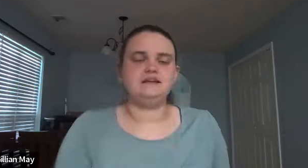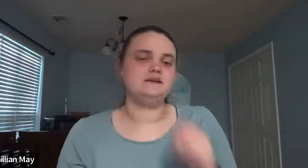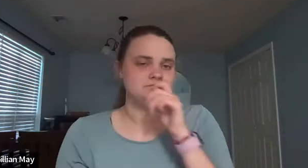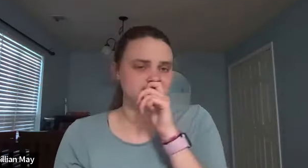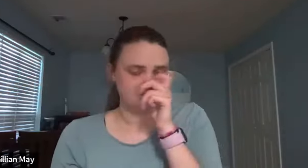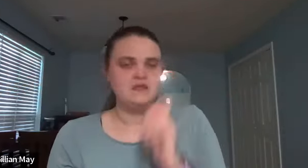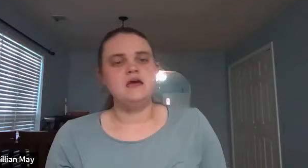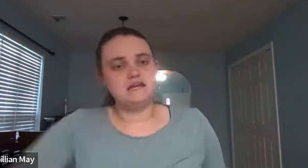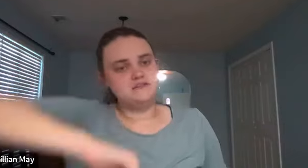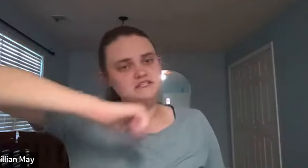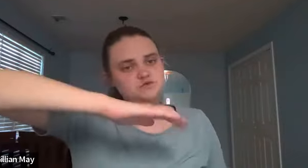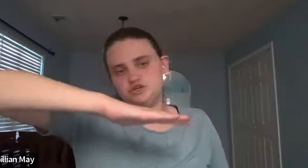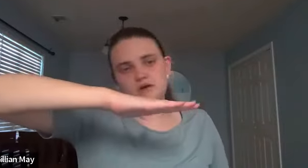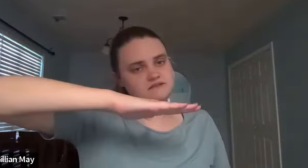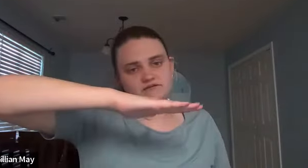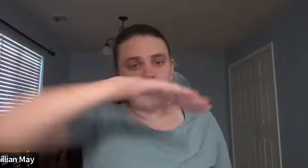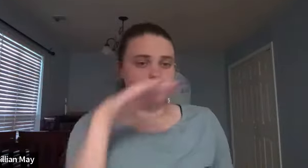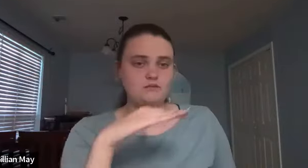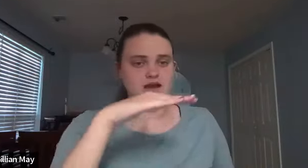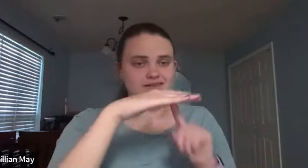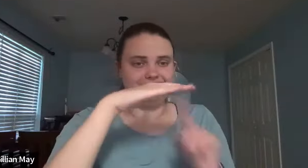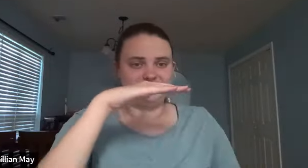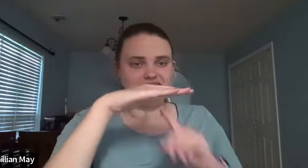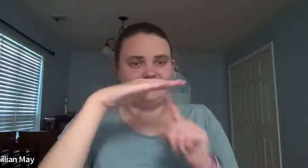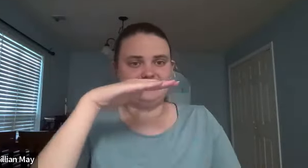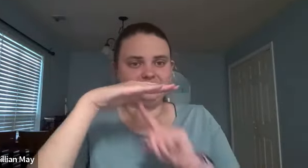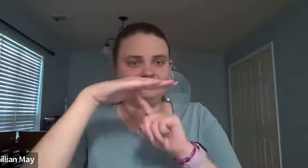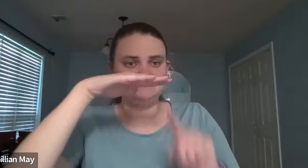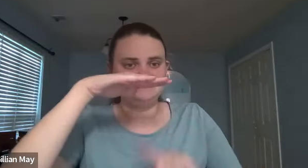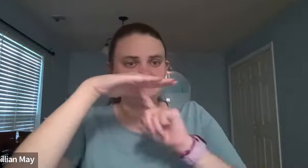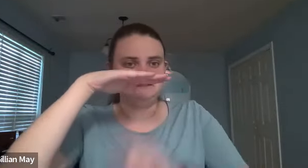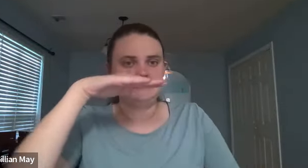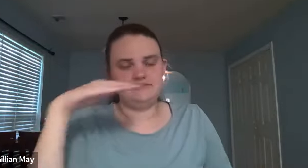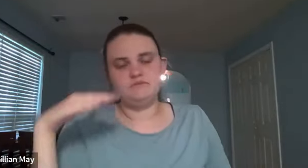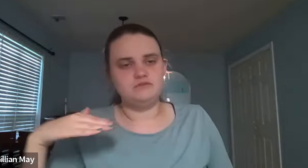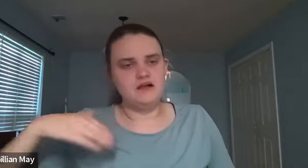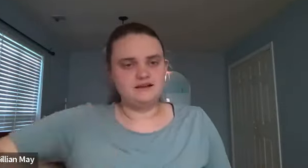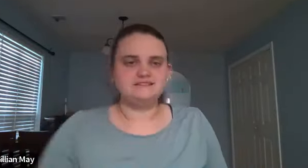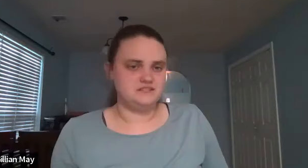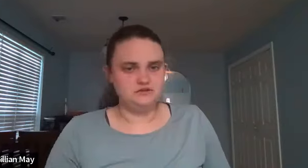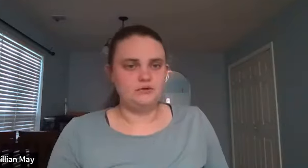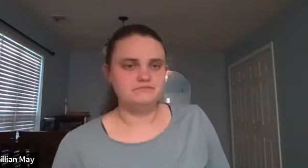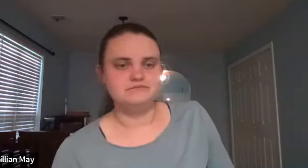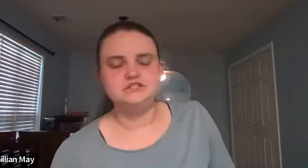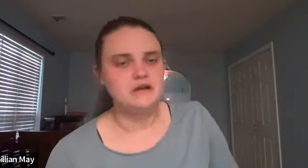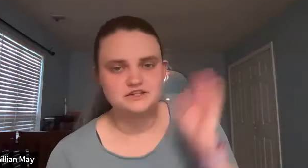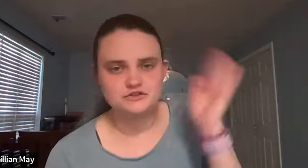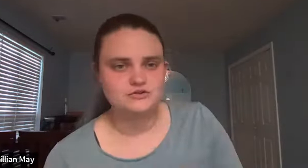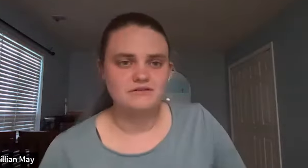lightning. And again, this is, you don't have to have your elbow all the way out, like just lightning, have it more relaxed. You know, you guys know the drill.